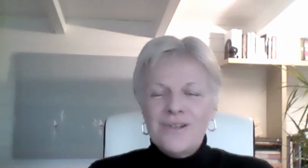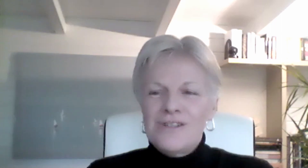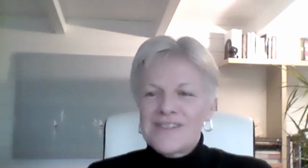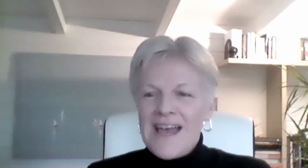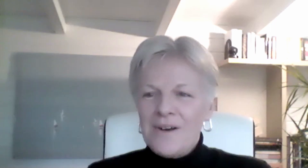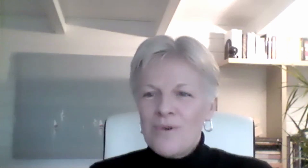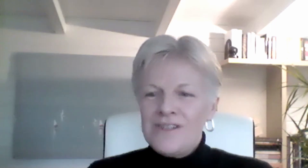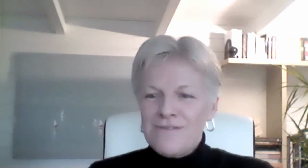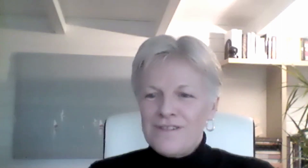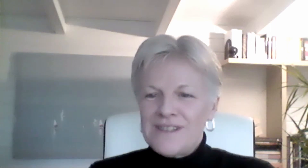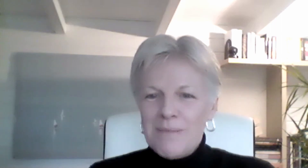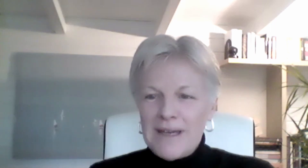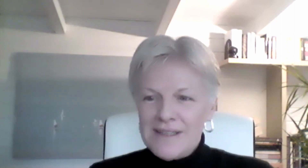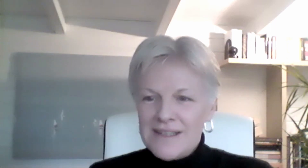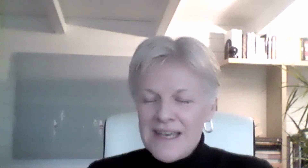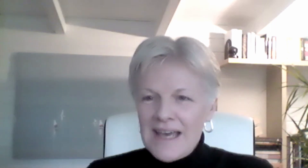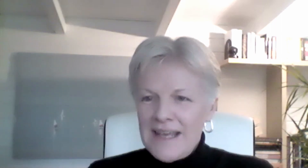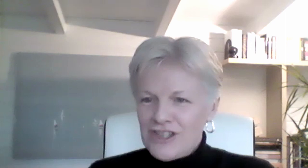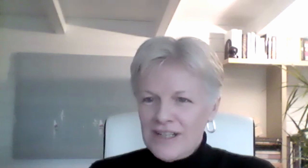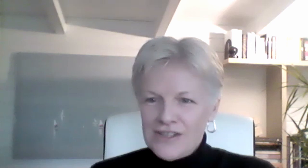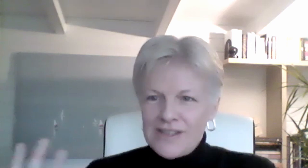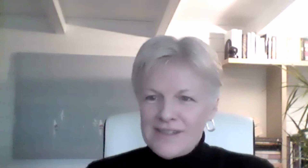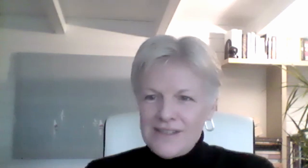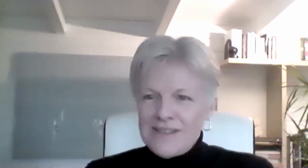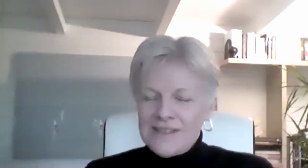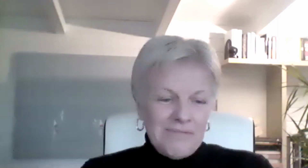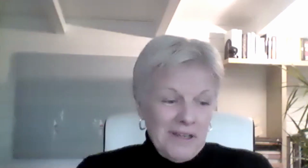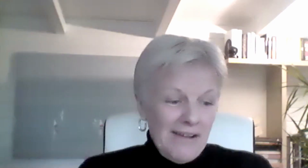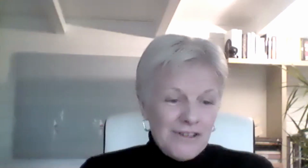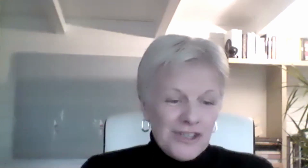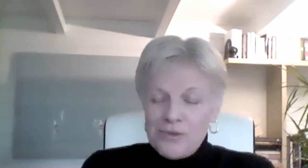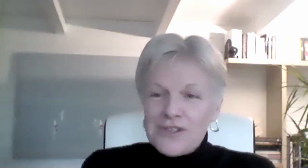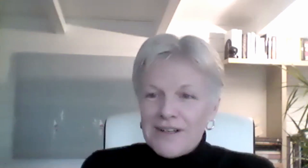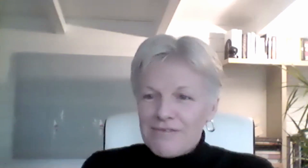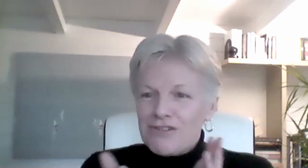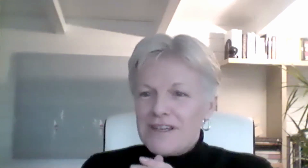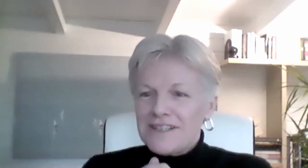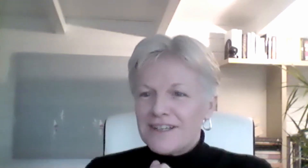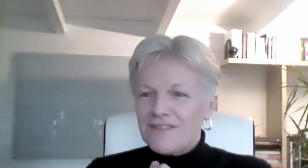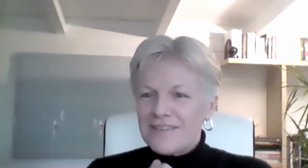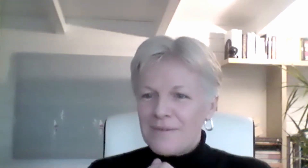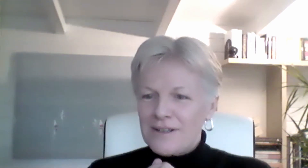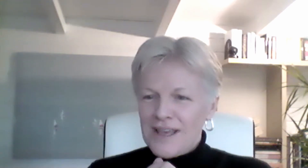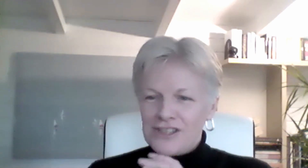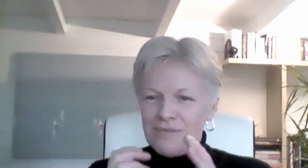showed just what a difference it made, and actually just as an average user, an average reader kind of thing, that was actually